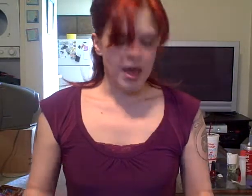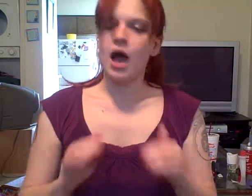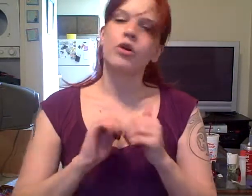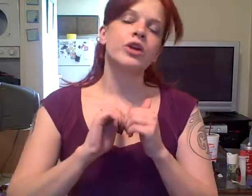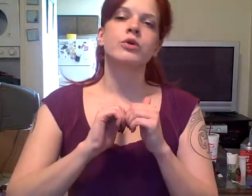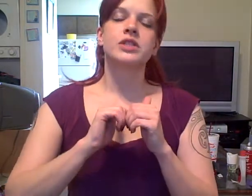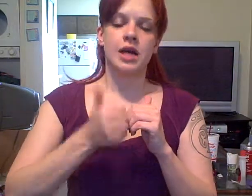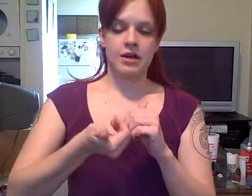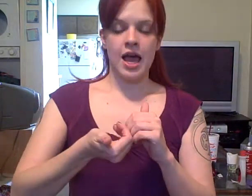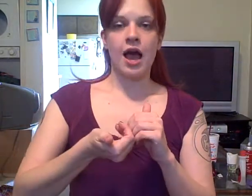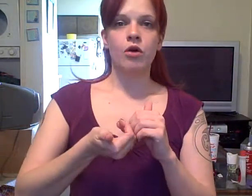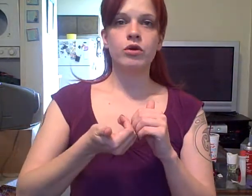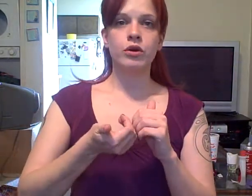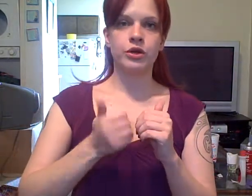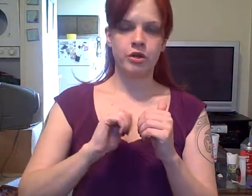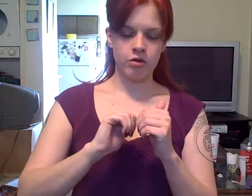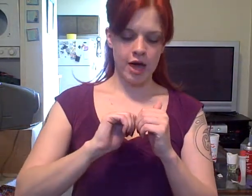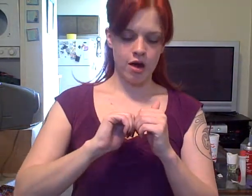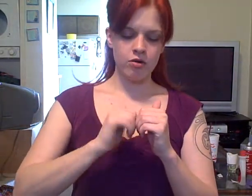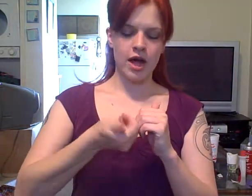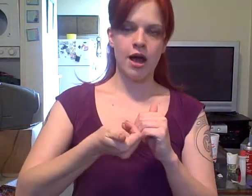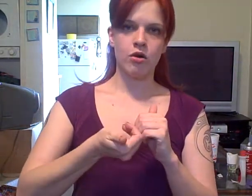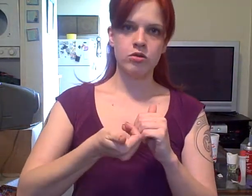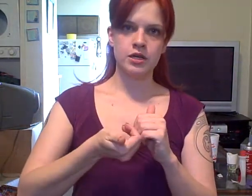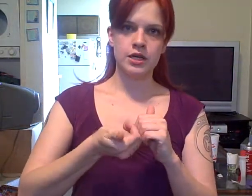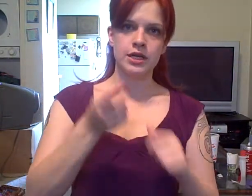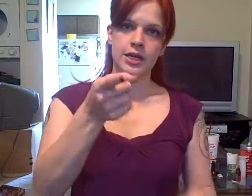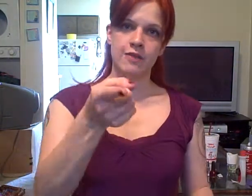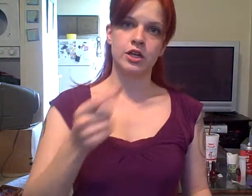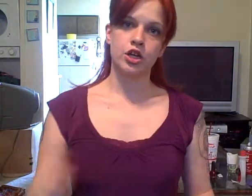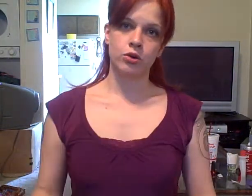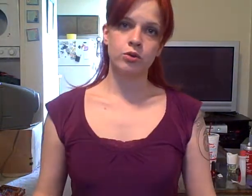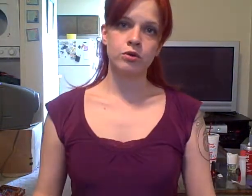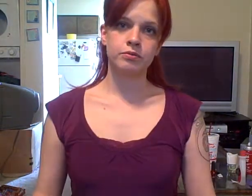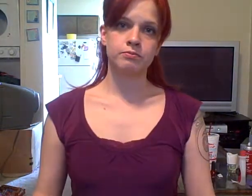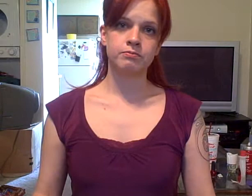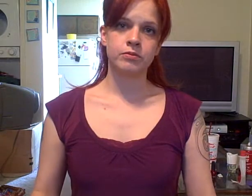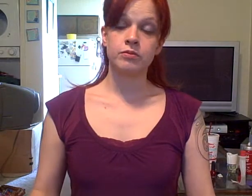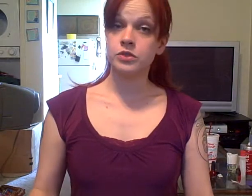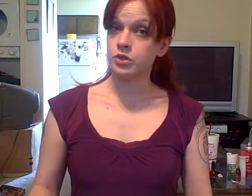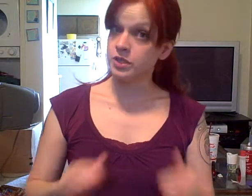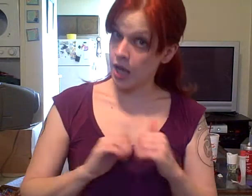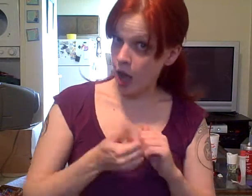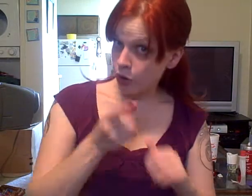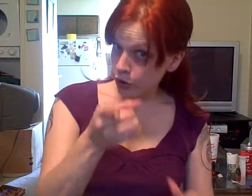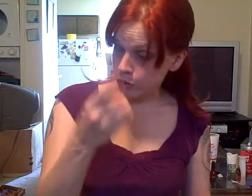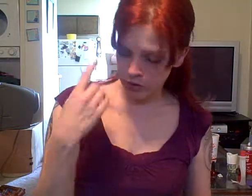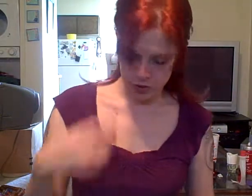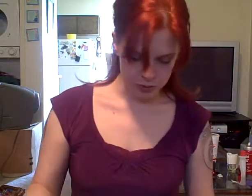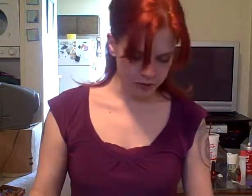How are you, sign how, you know, how, and then you, so you say, how are you, with your question mark